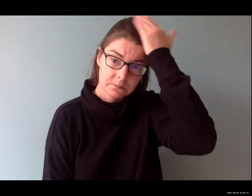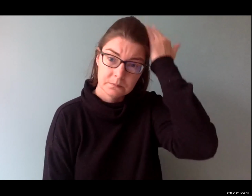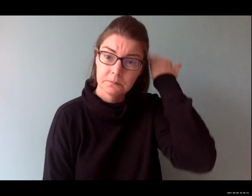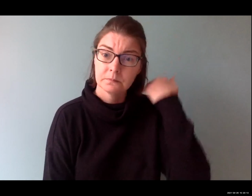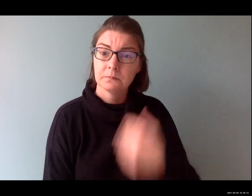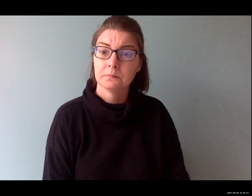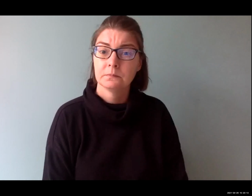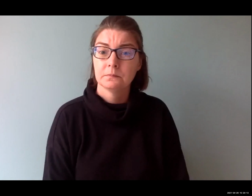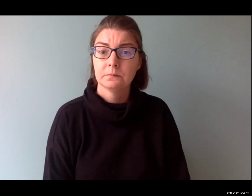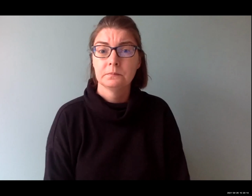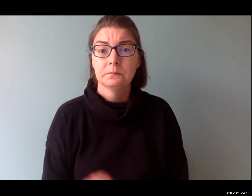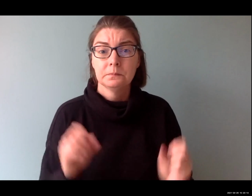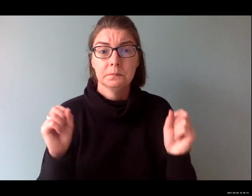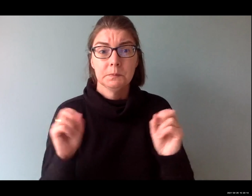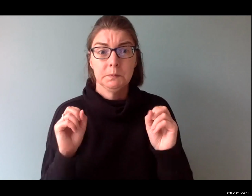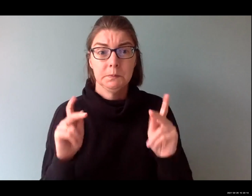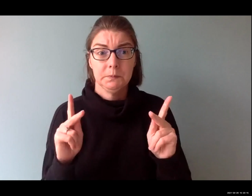All right.